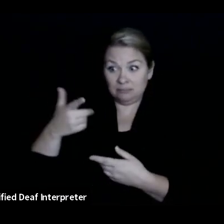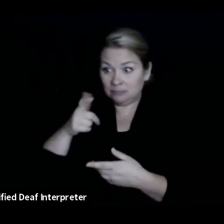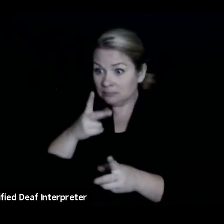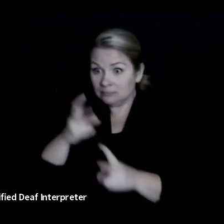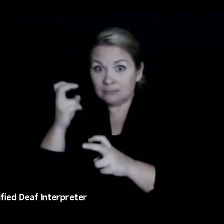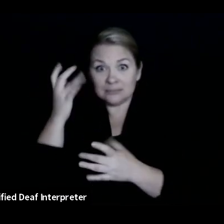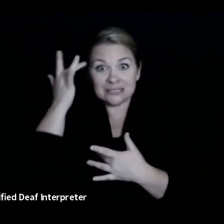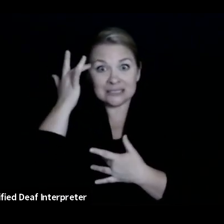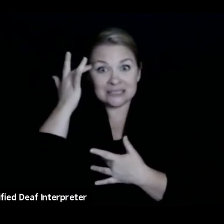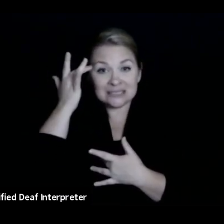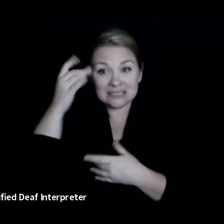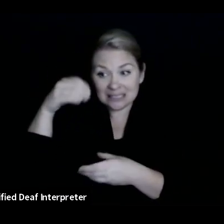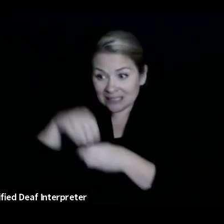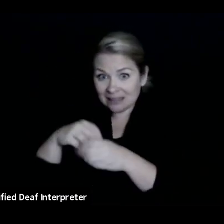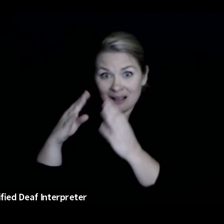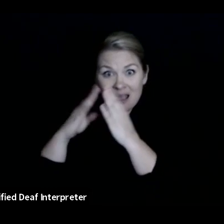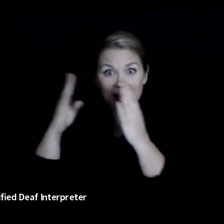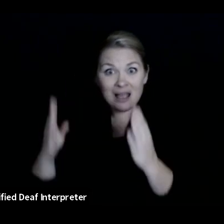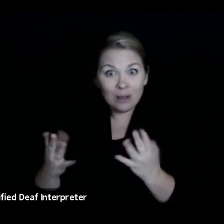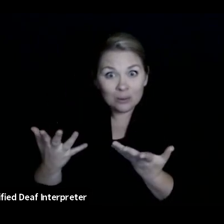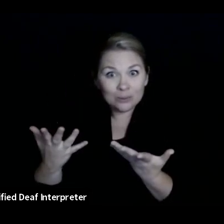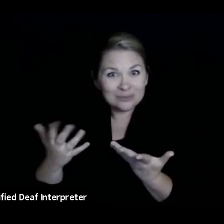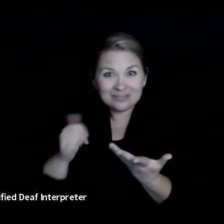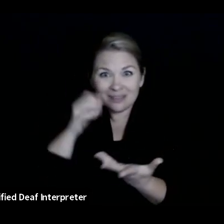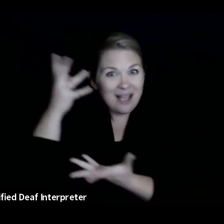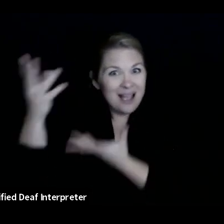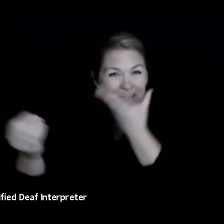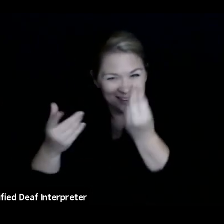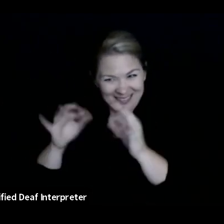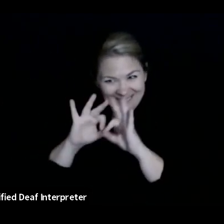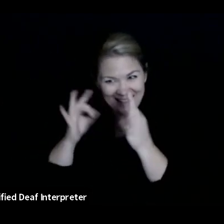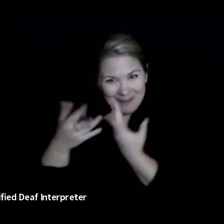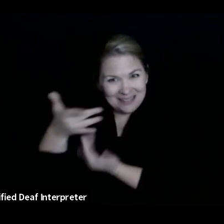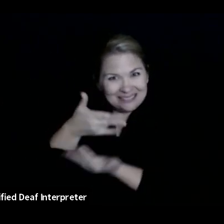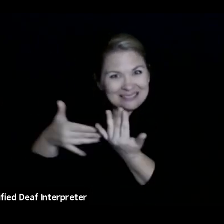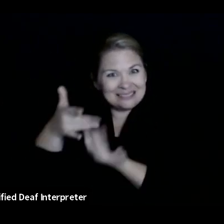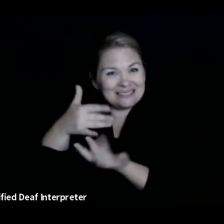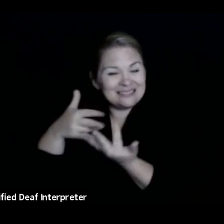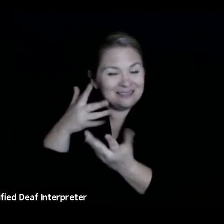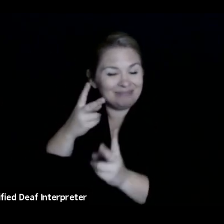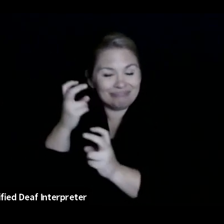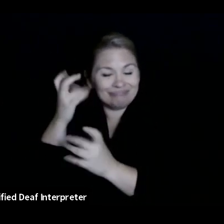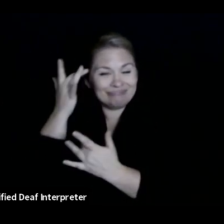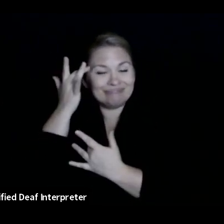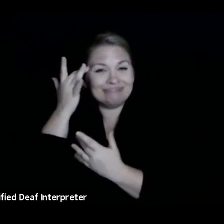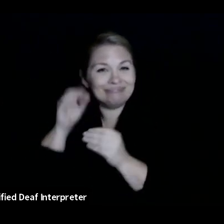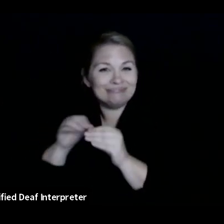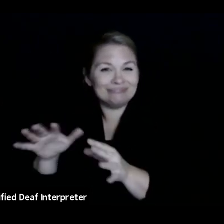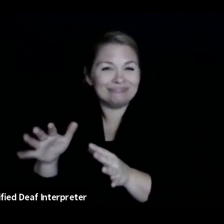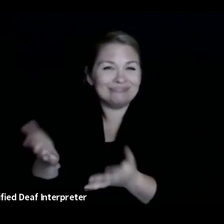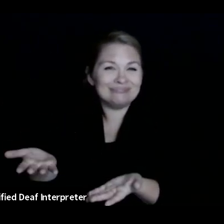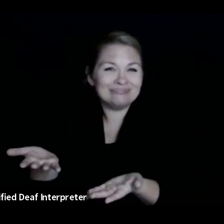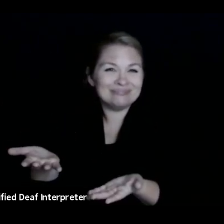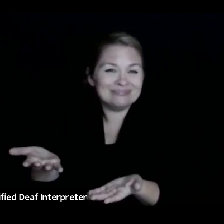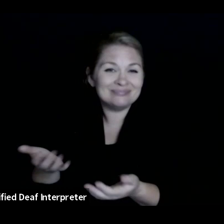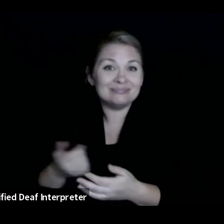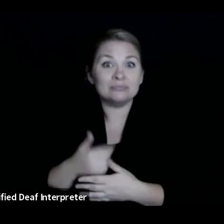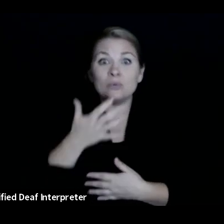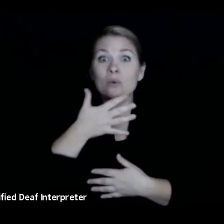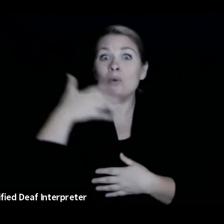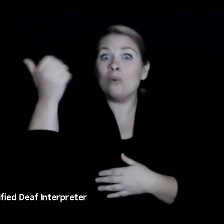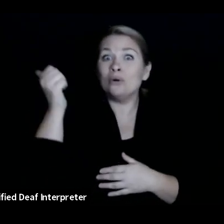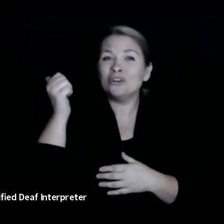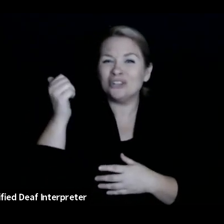likely to be the source of their exposure was from older family members. But I don't think that we can